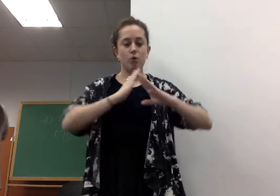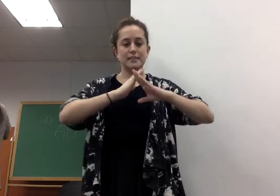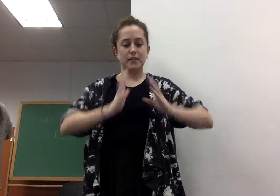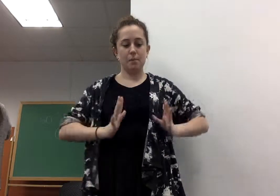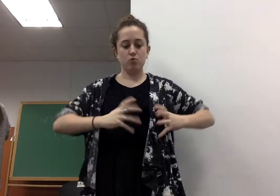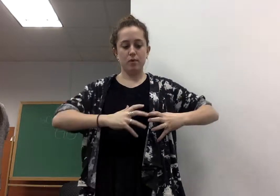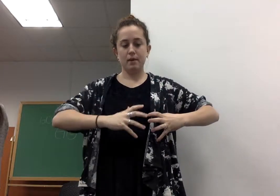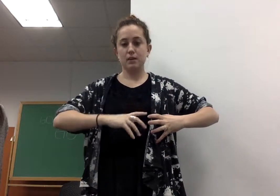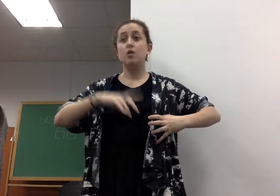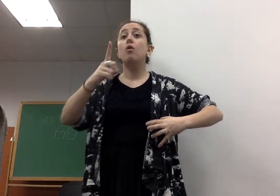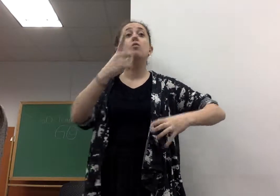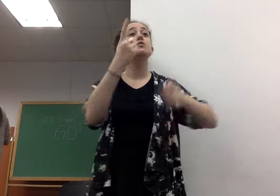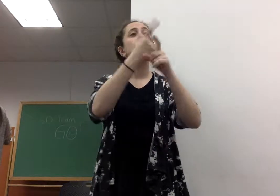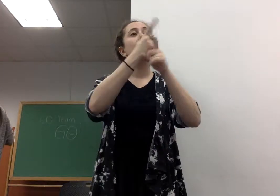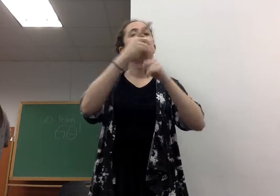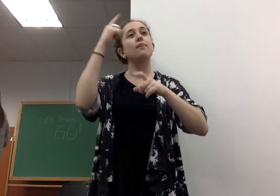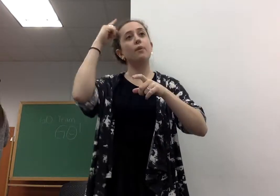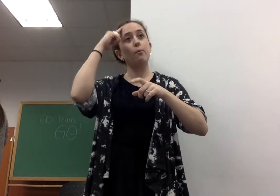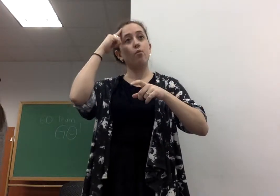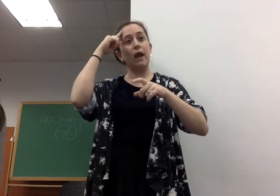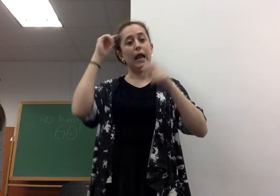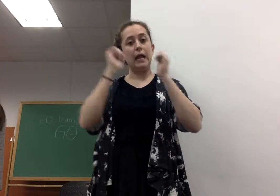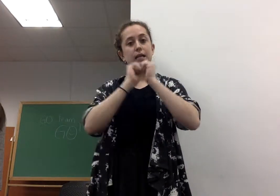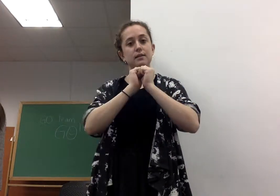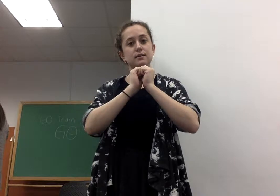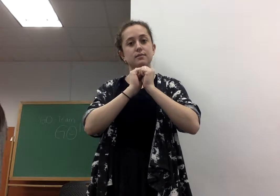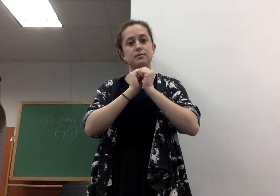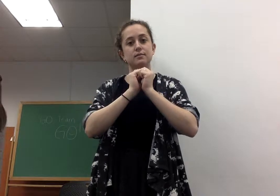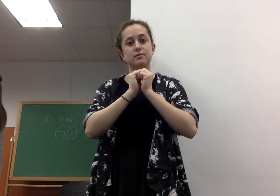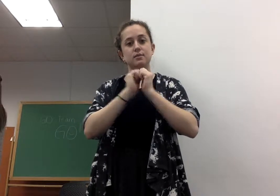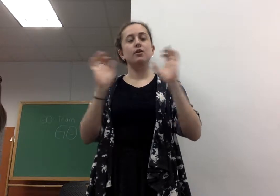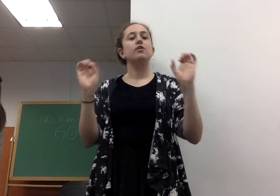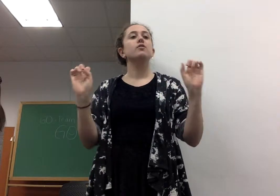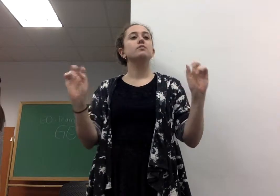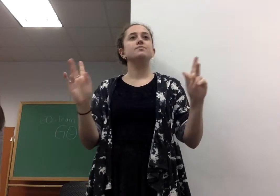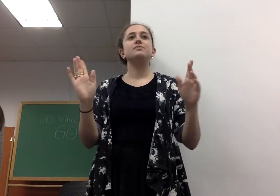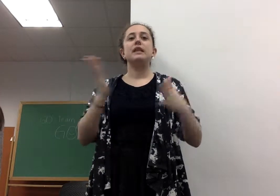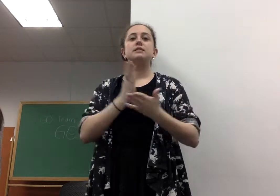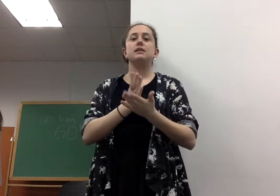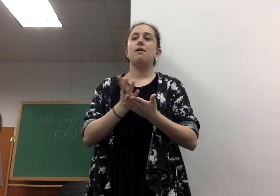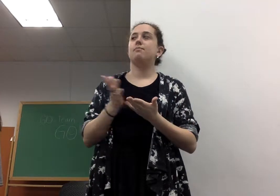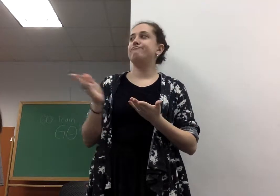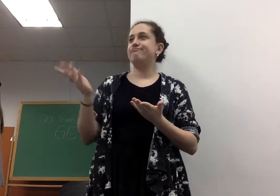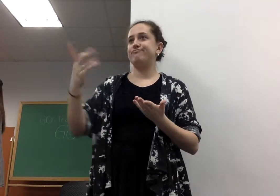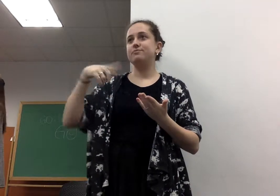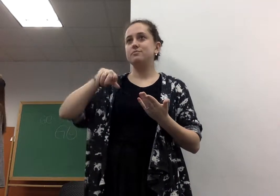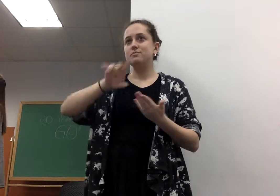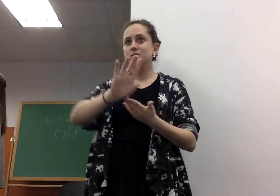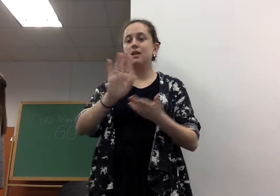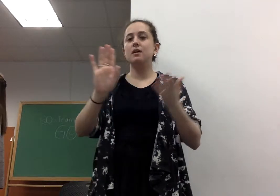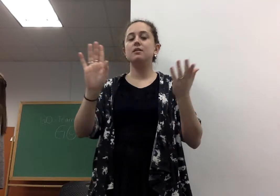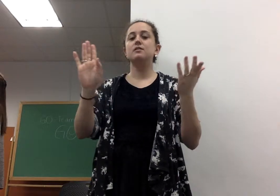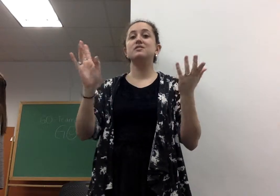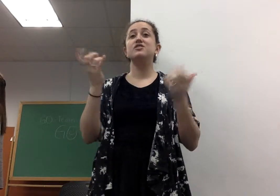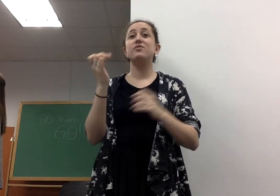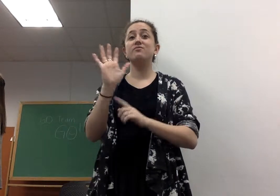really important one that's protected. Okay, let's stop there. Okay, guys and girls, these are the 5 functions of the skeletal system. Now, what we need to do is we need to talk about the